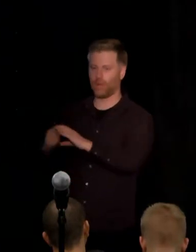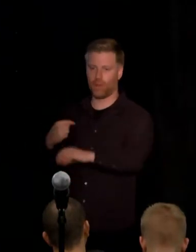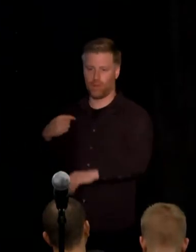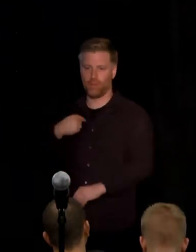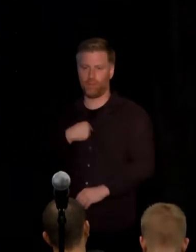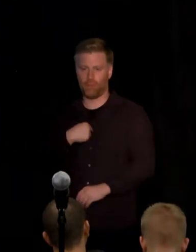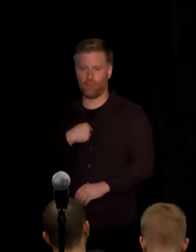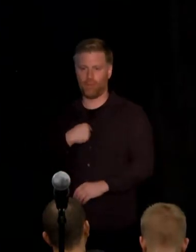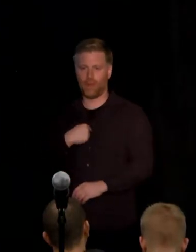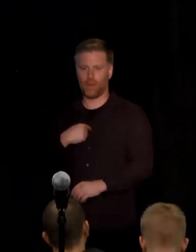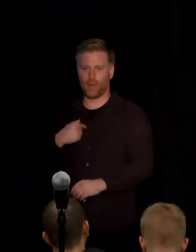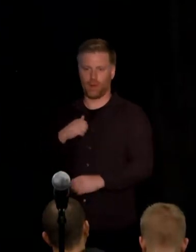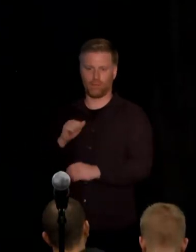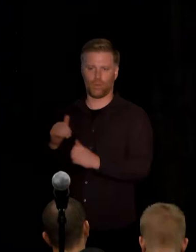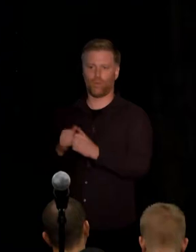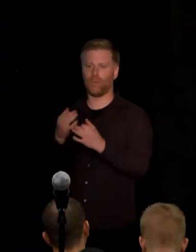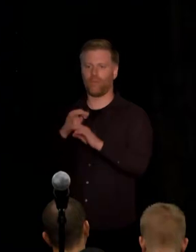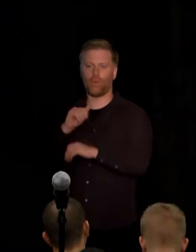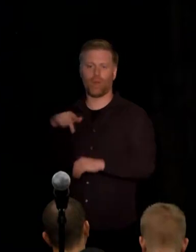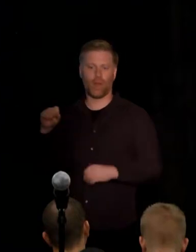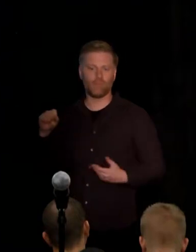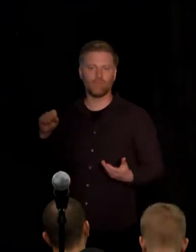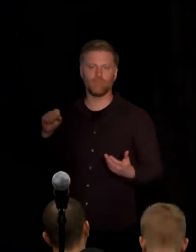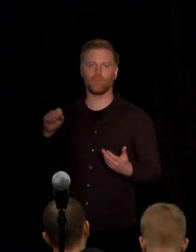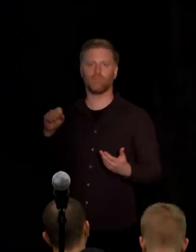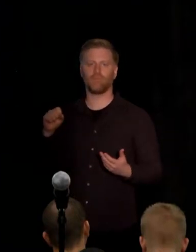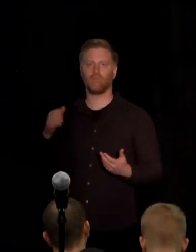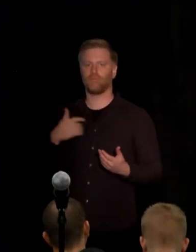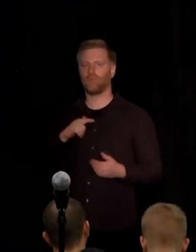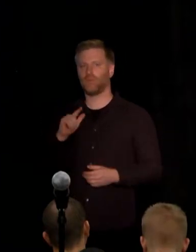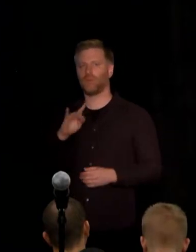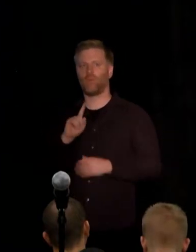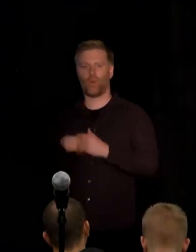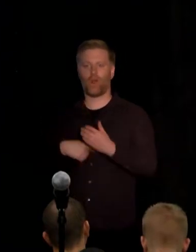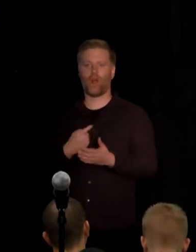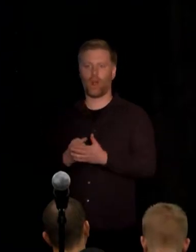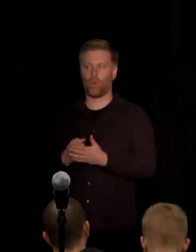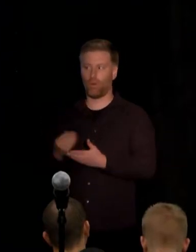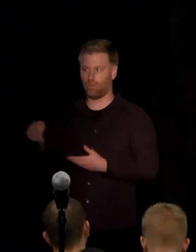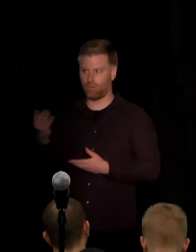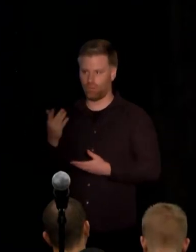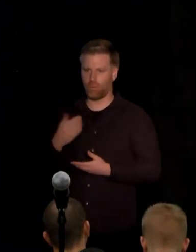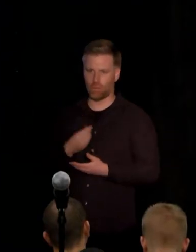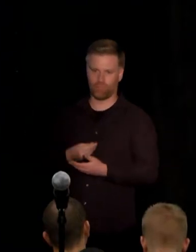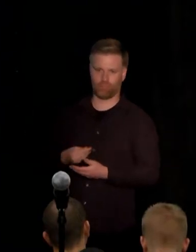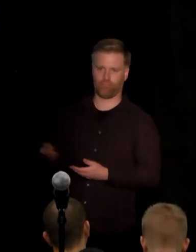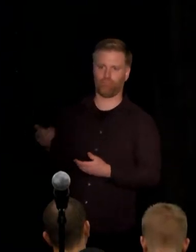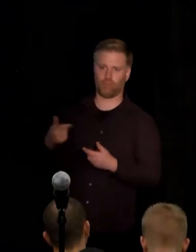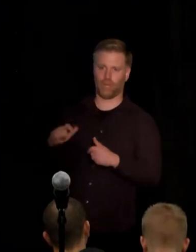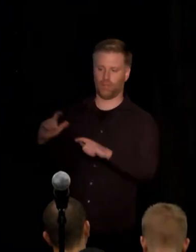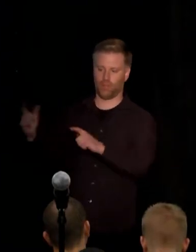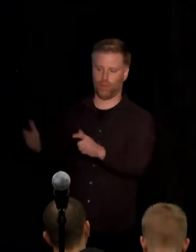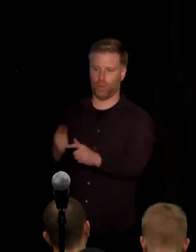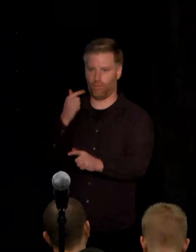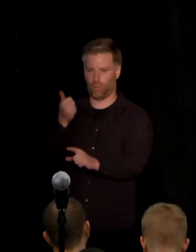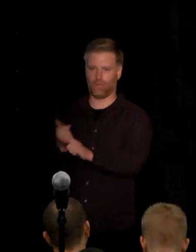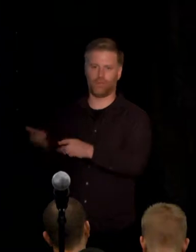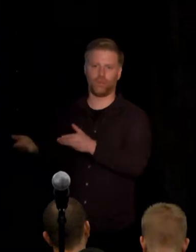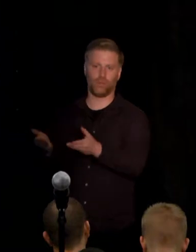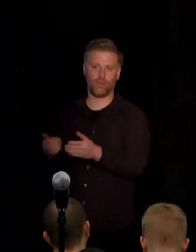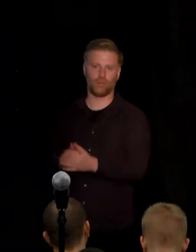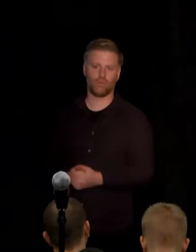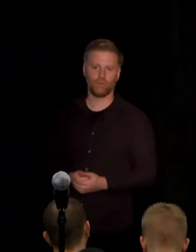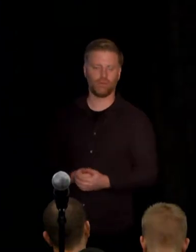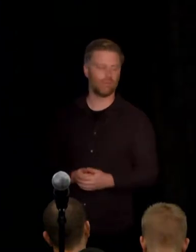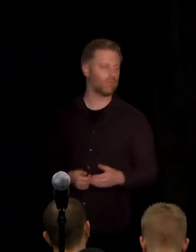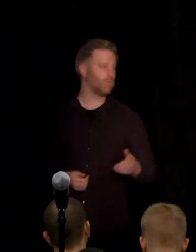with the free apps. I usually 24-hour turnaround on getting that scope to self-service.